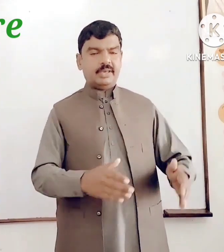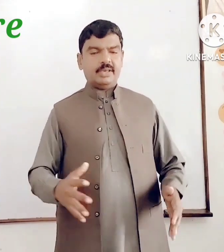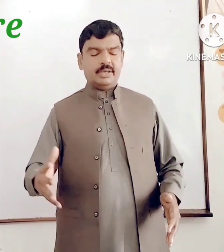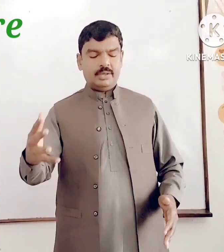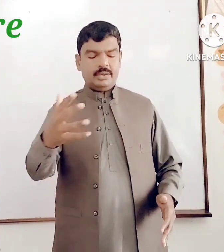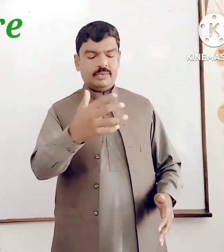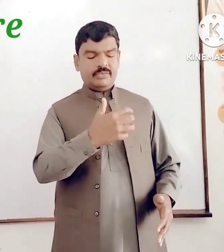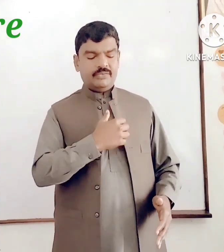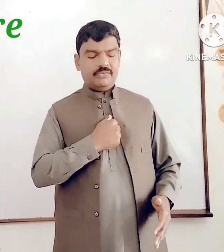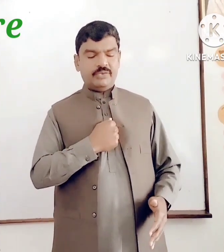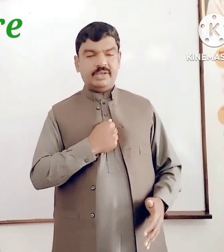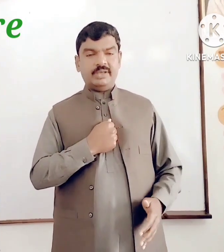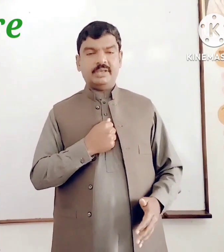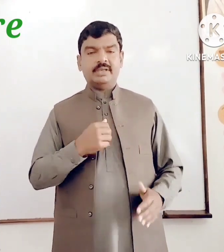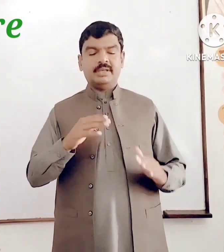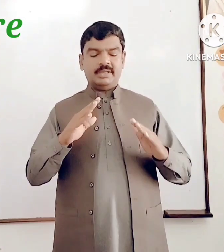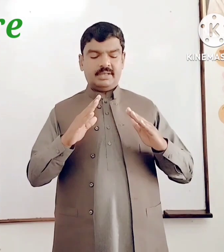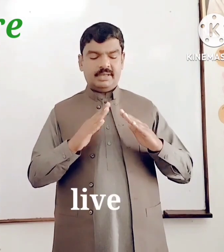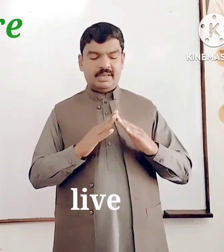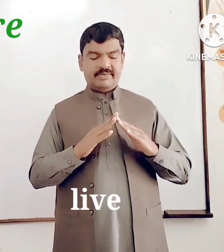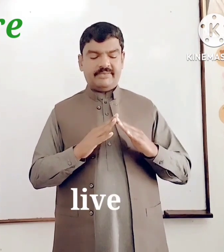way we live,